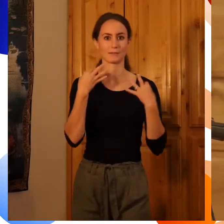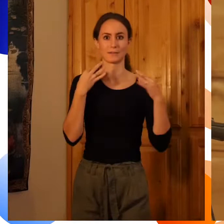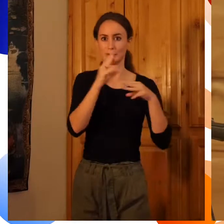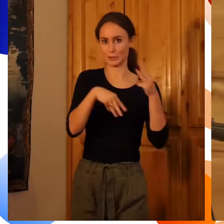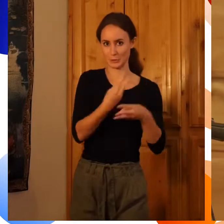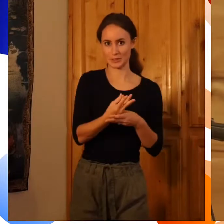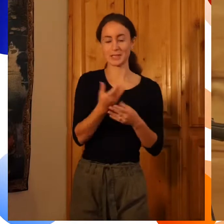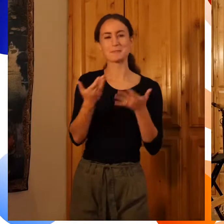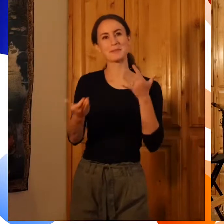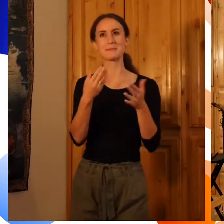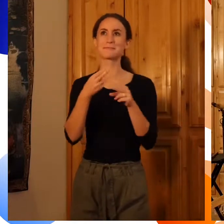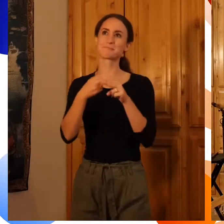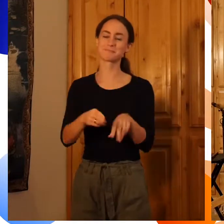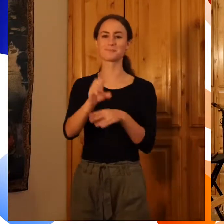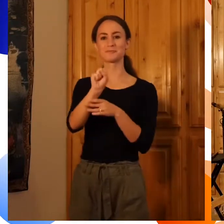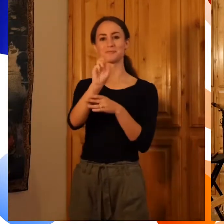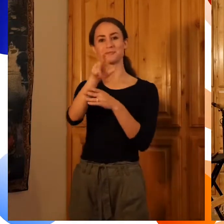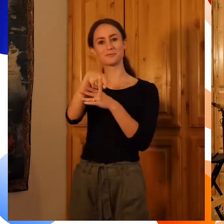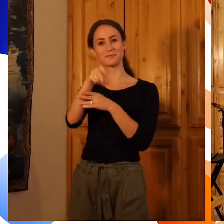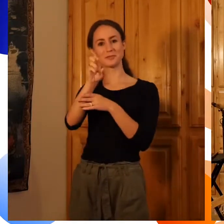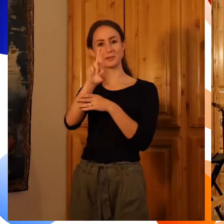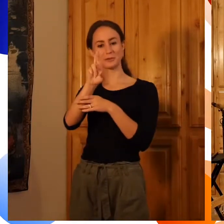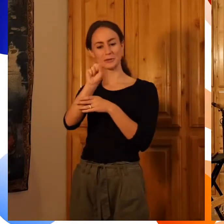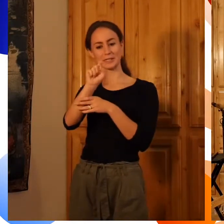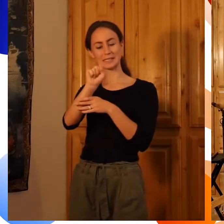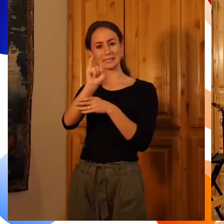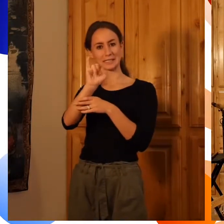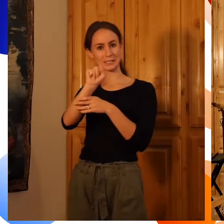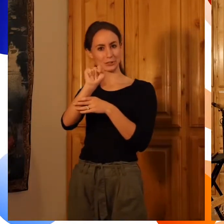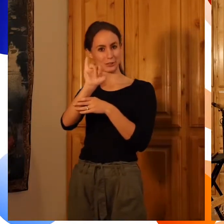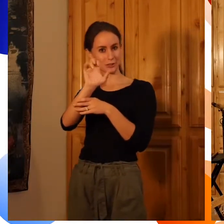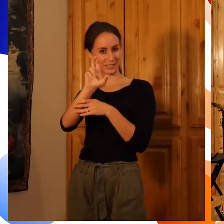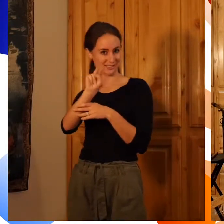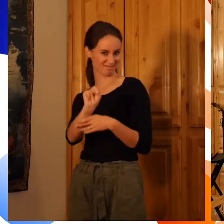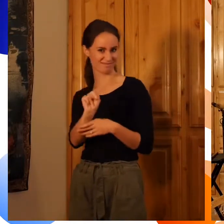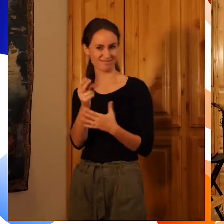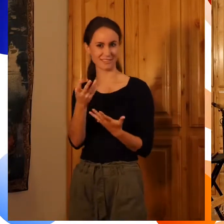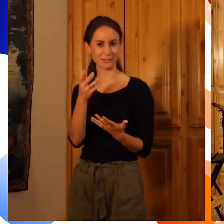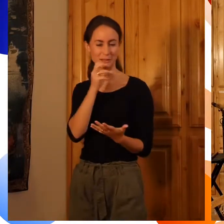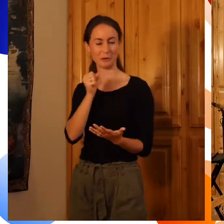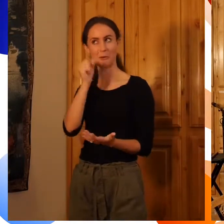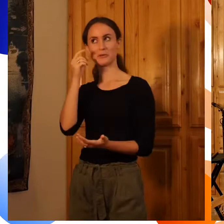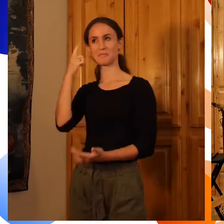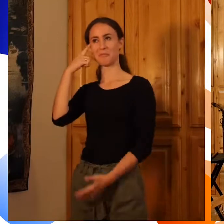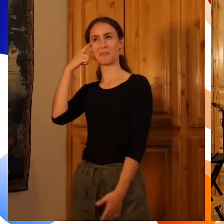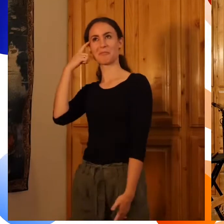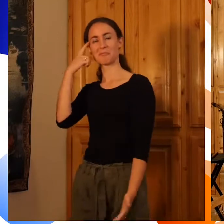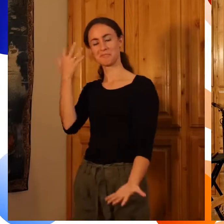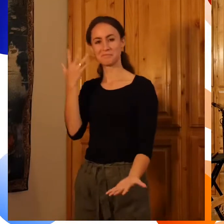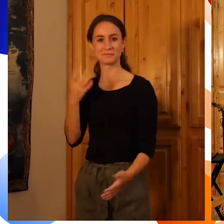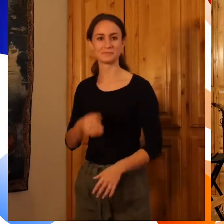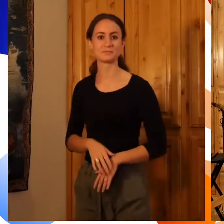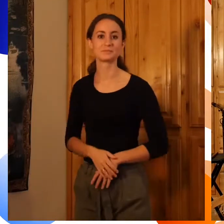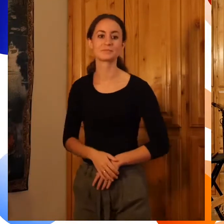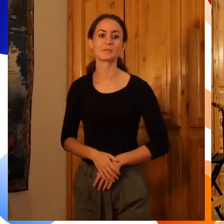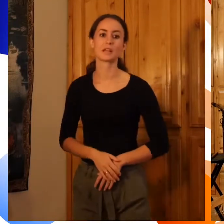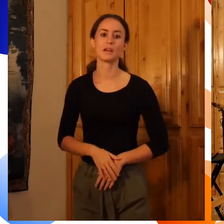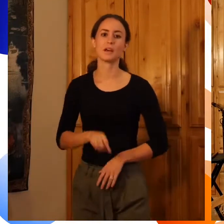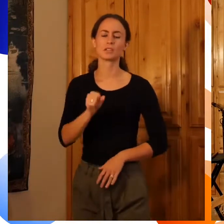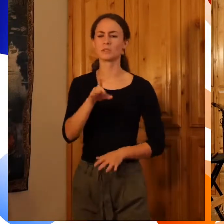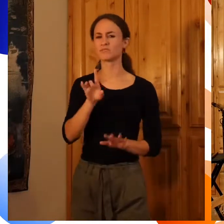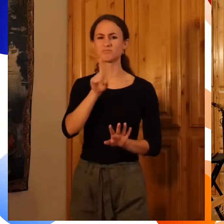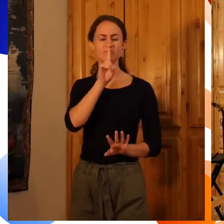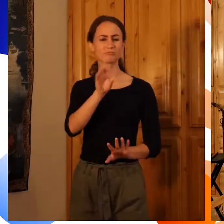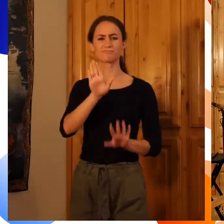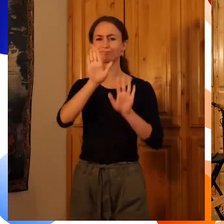that way. But if you respect religions, respecting that too is part of what you should do. So these are some great questions. Is